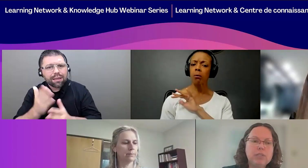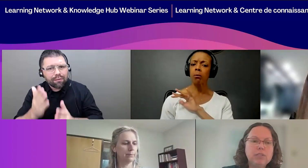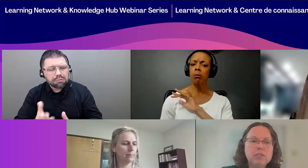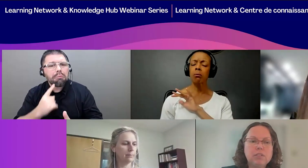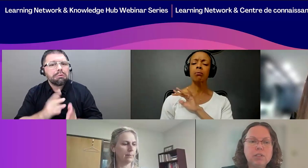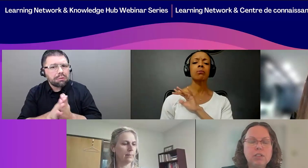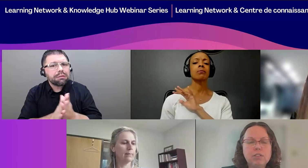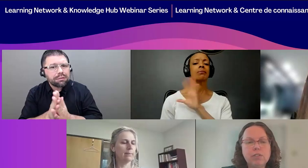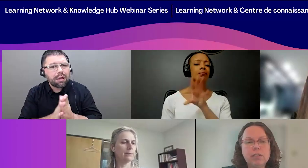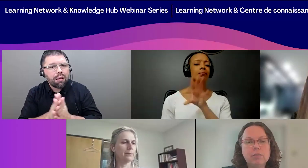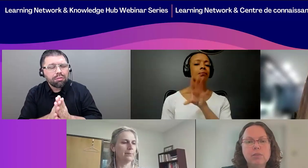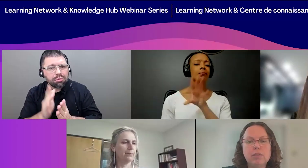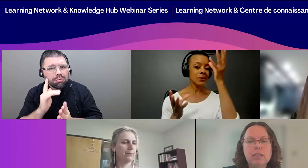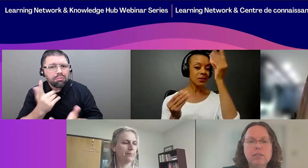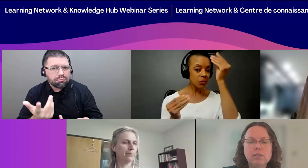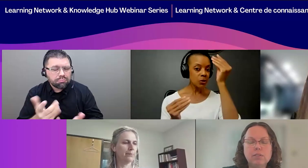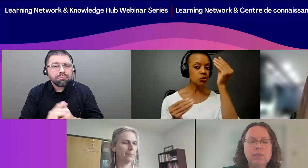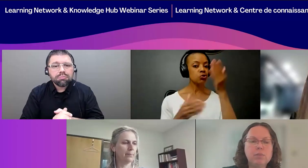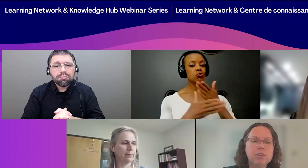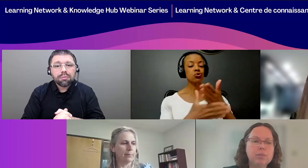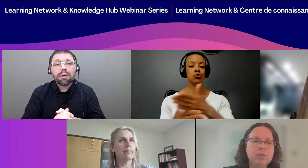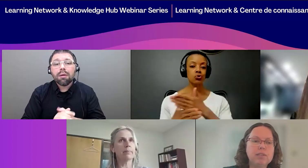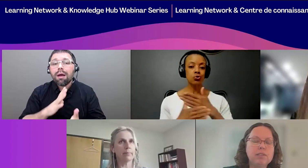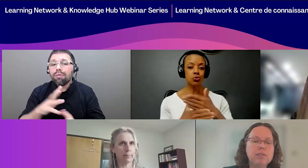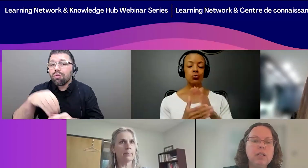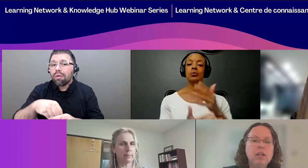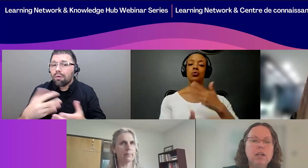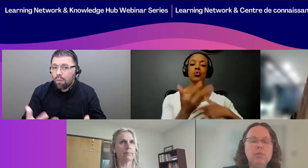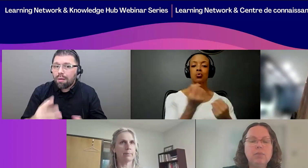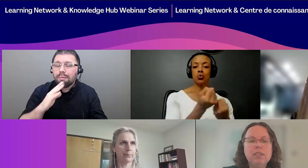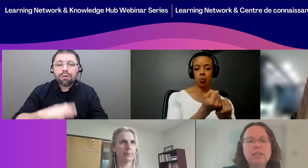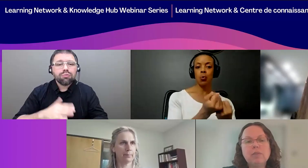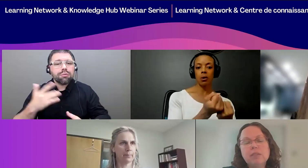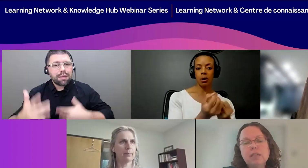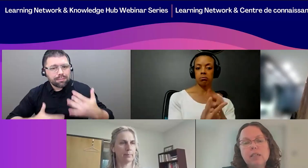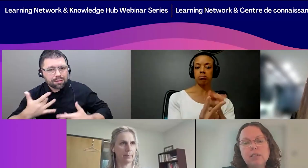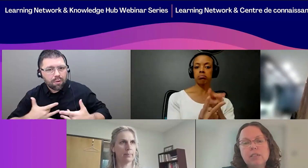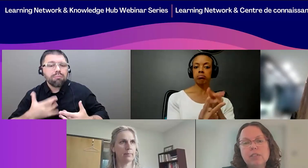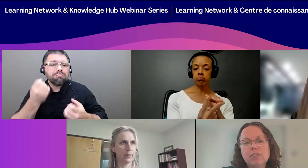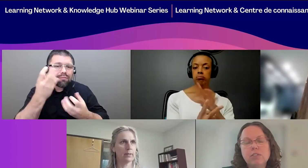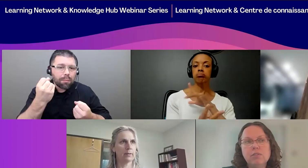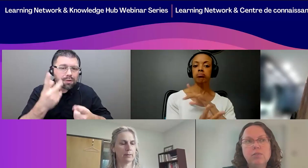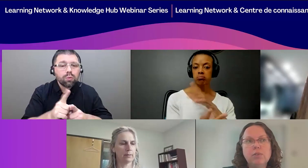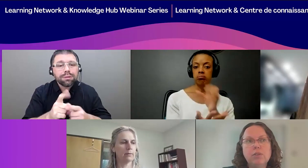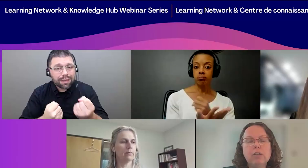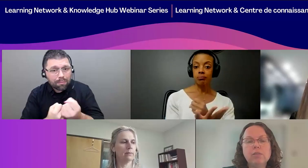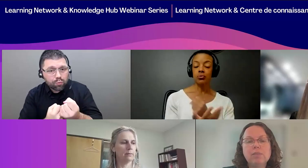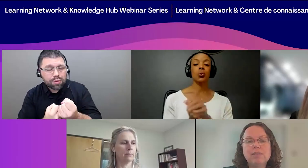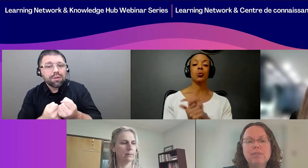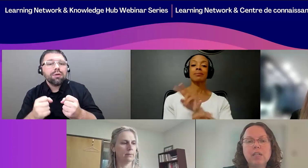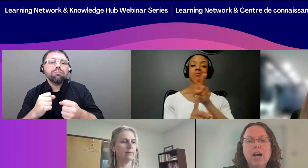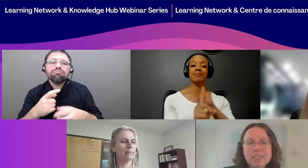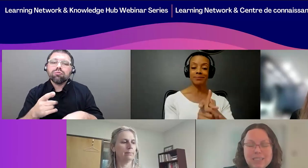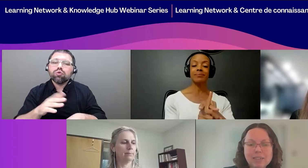an information sharing component and a social support component. So we adapted that intervention for